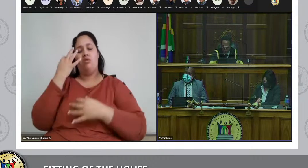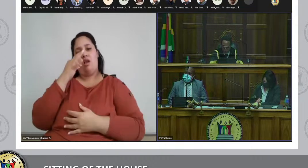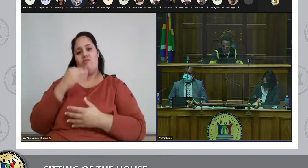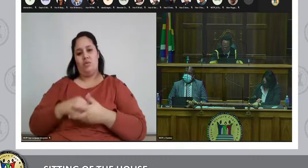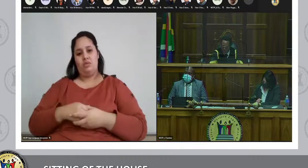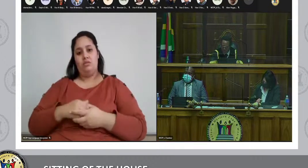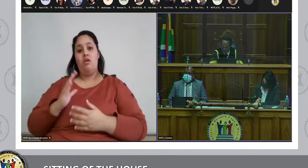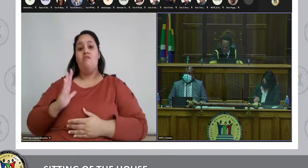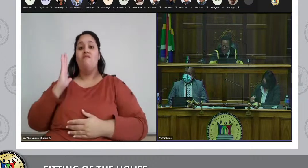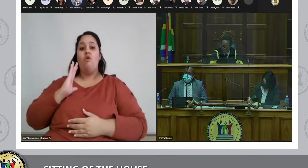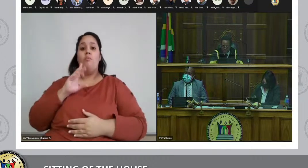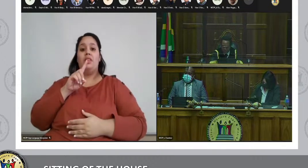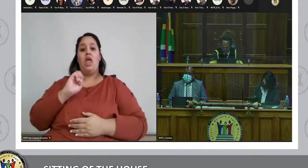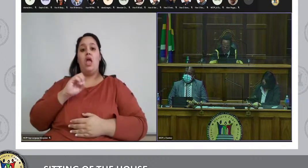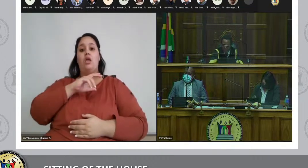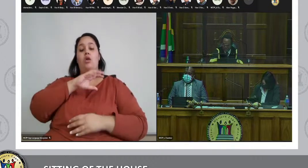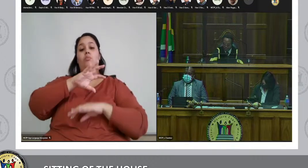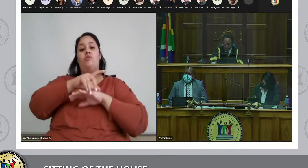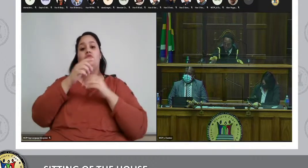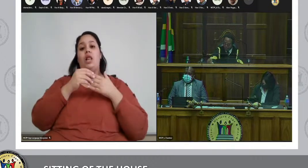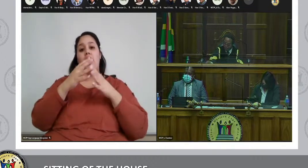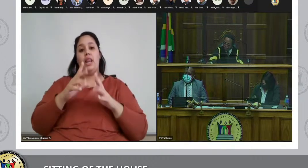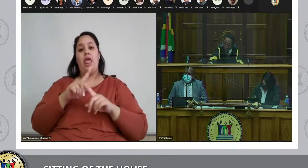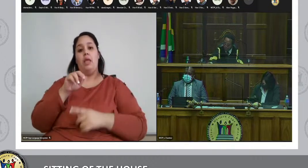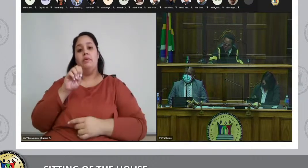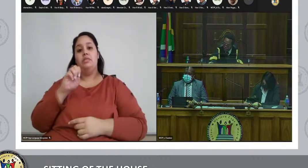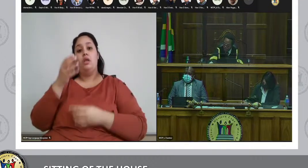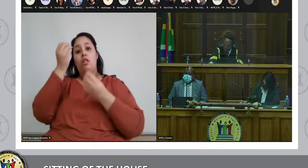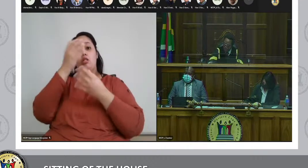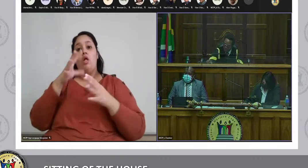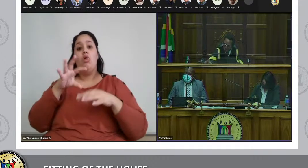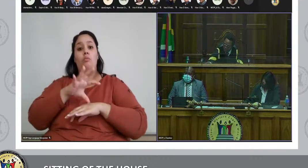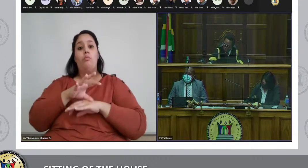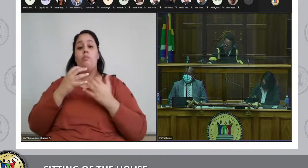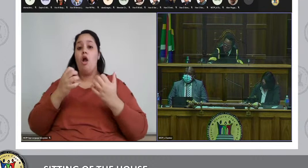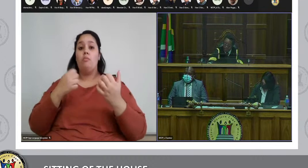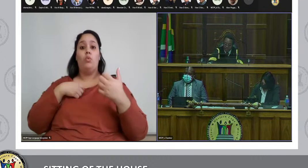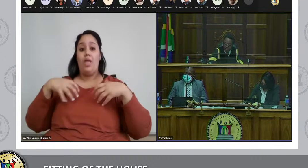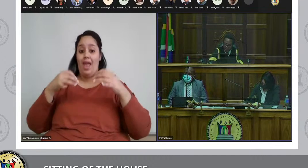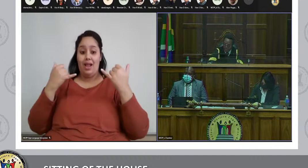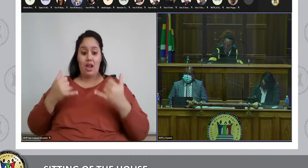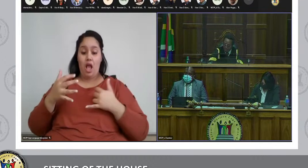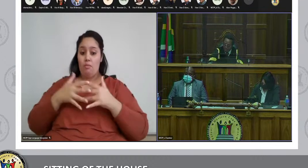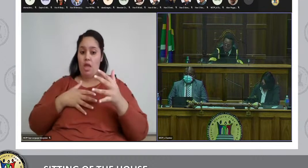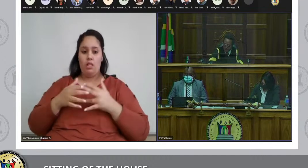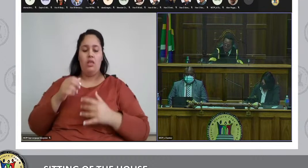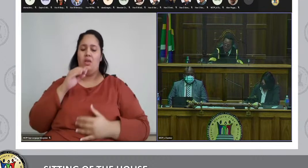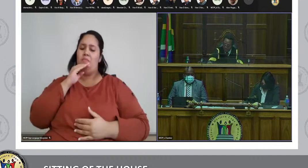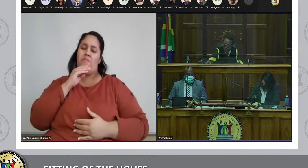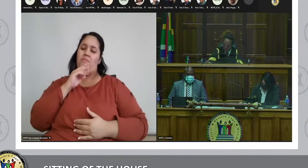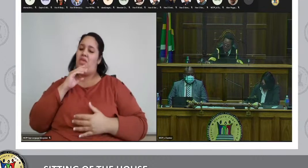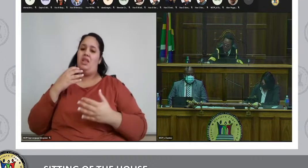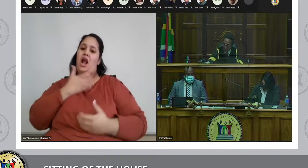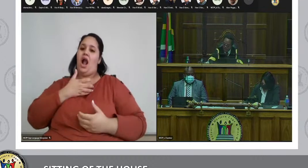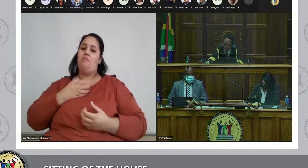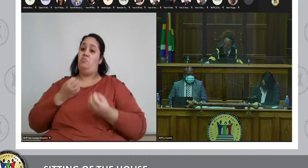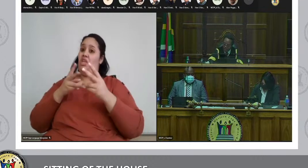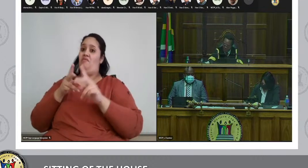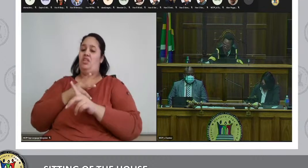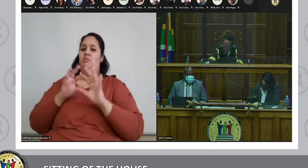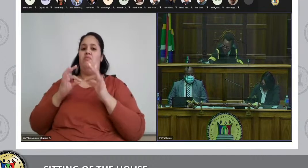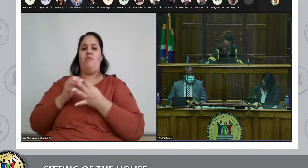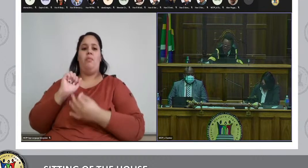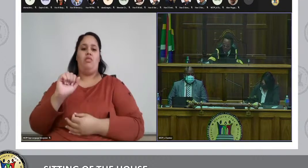former DA provincial leader and MEC told this parliament, if we don't act when it matters, it's cold comfort for victims and families. Thank